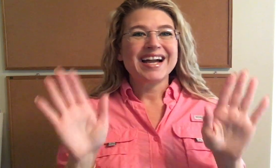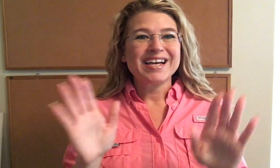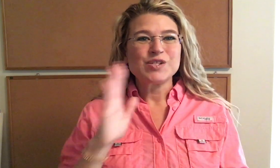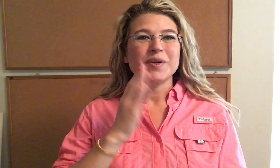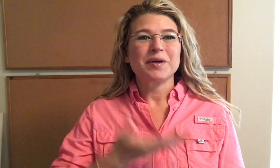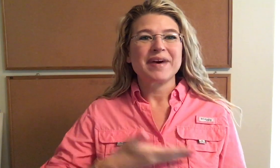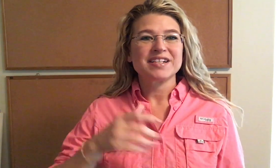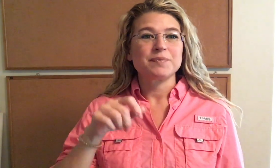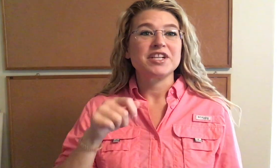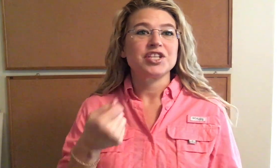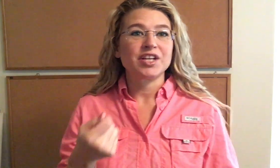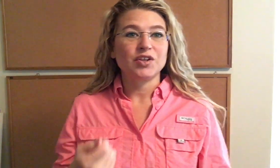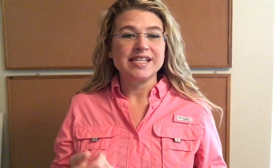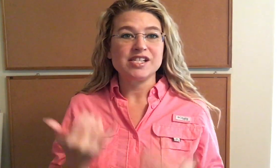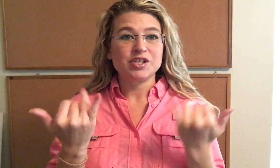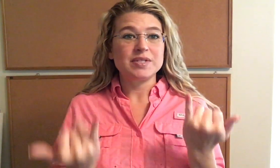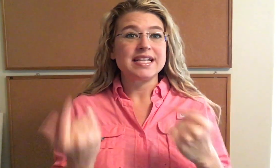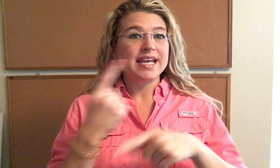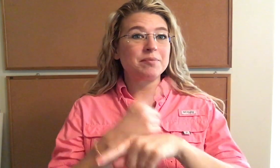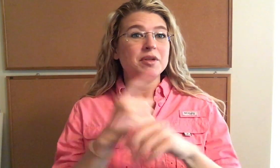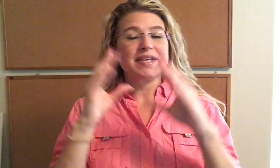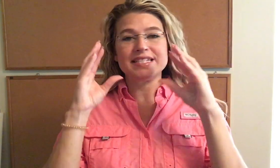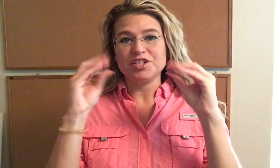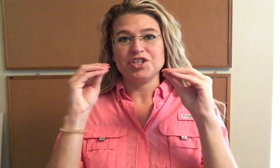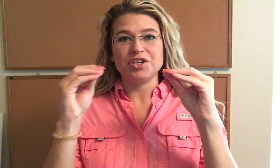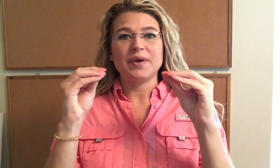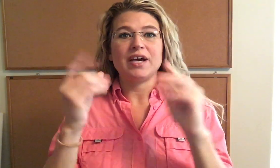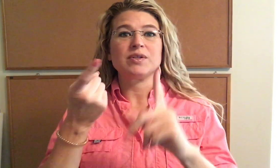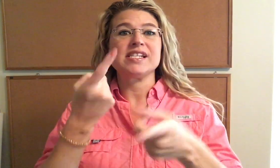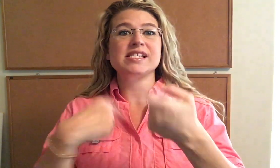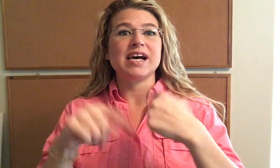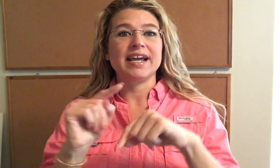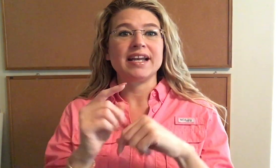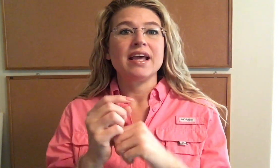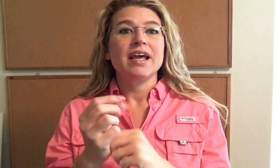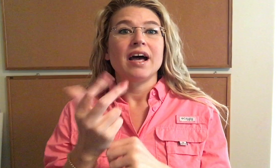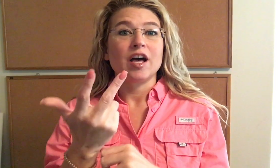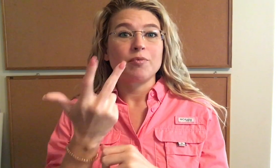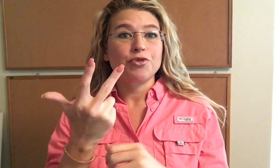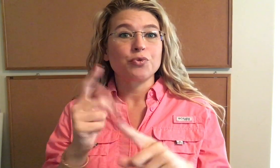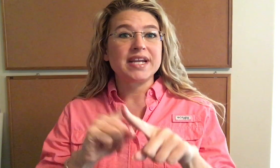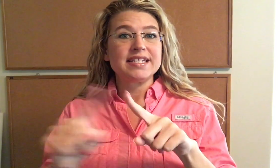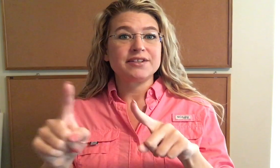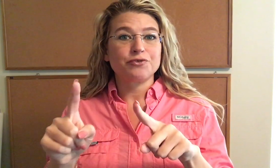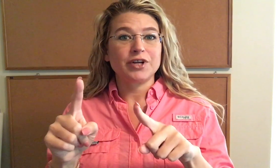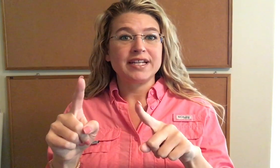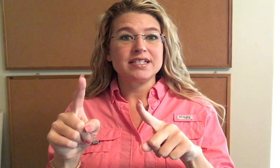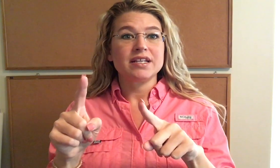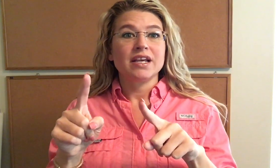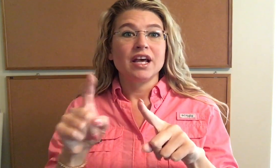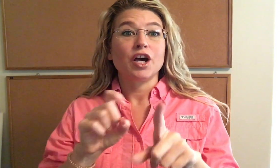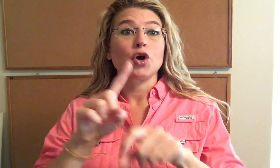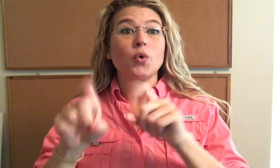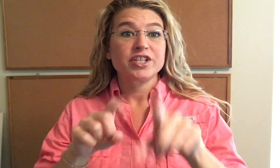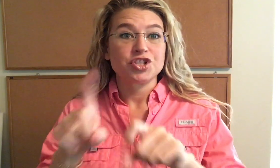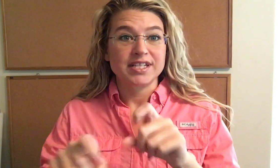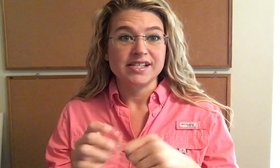Hi guys, welcome back to my channel. And so today I'm going to be teaching you how to sign three different questions that you